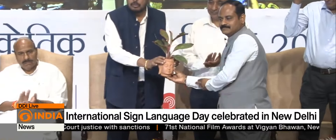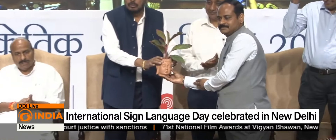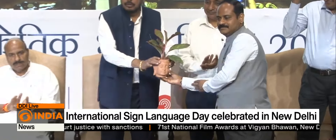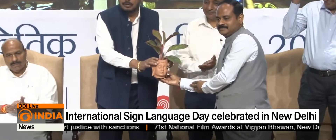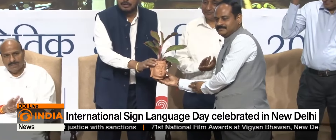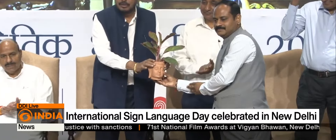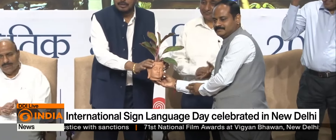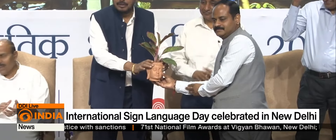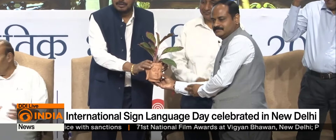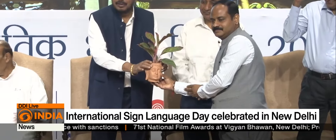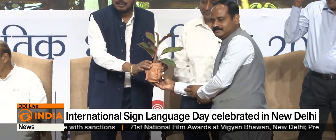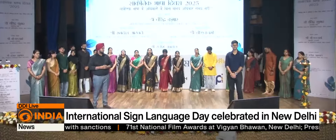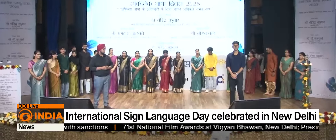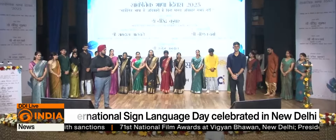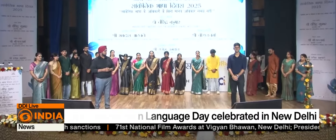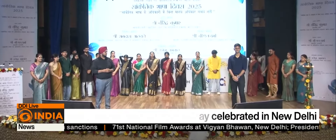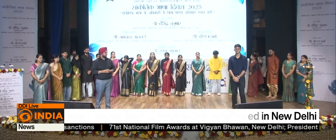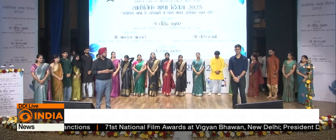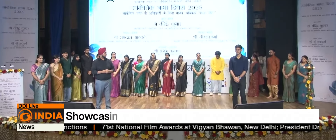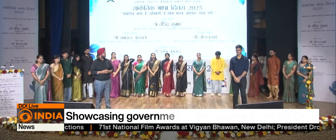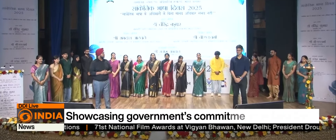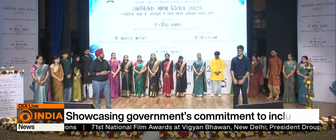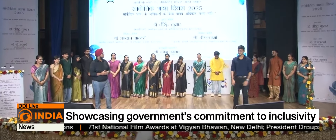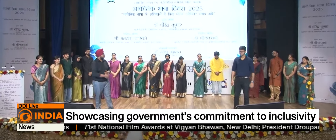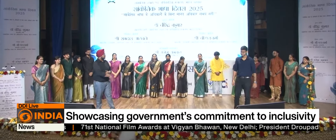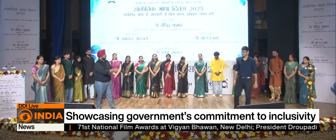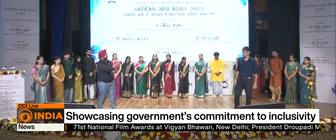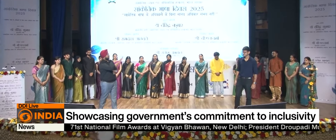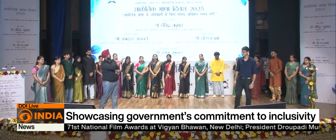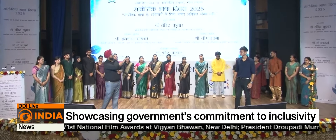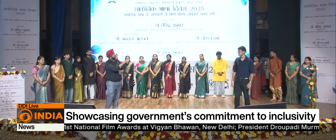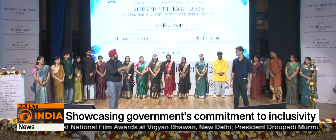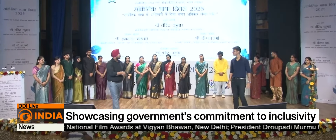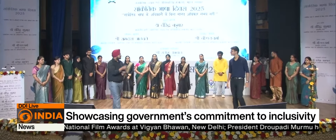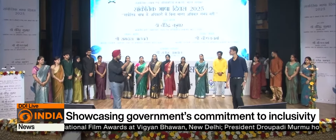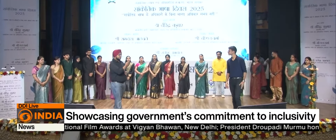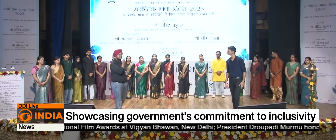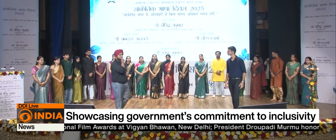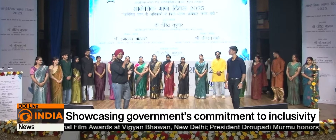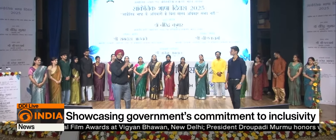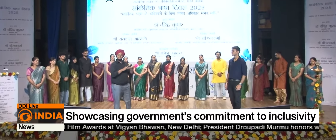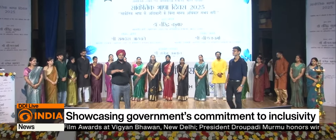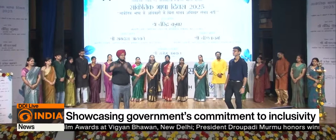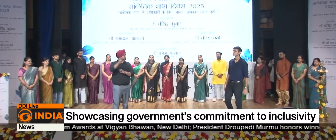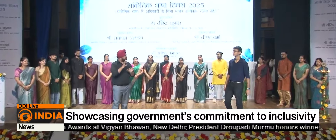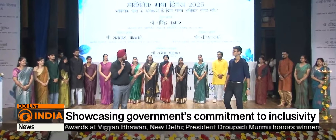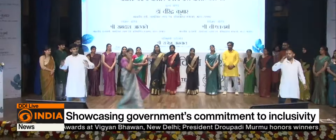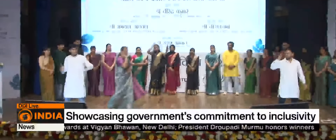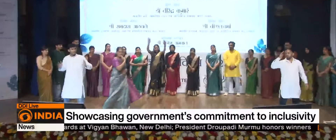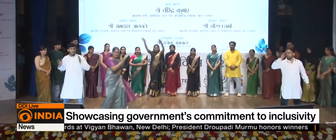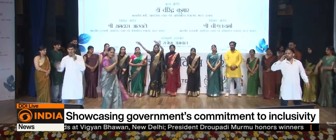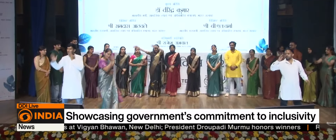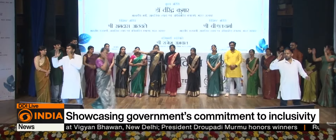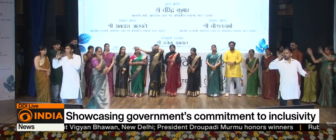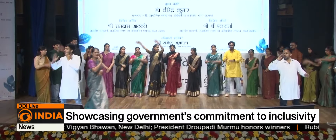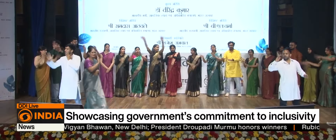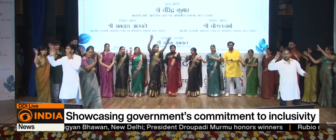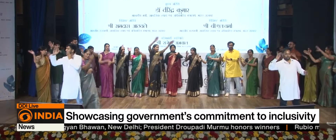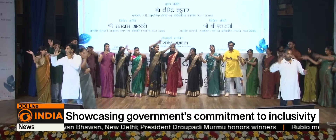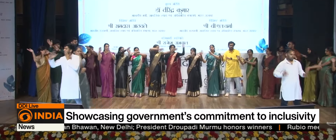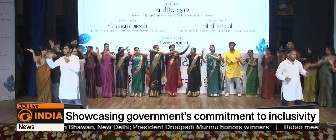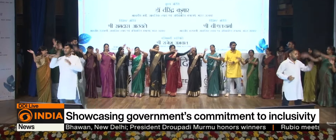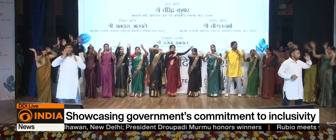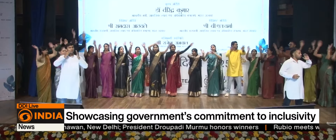Athawale, attended the program organized by Indian Sign Language Research and Training Center. The theme of this